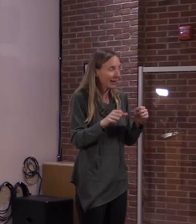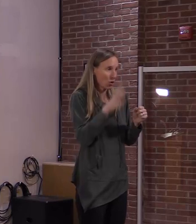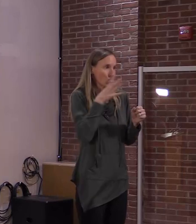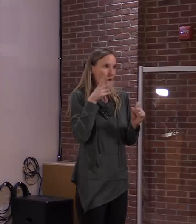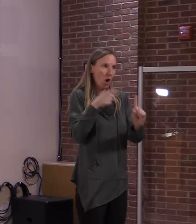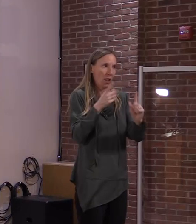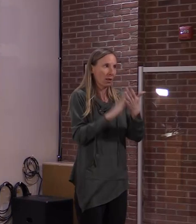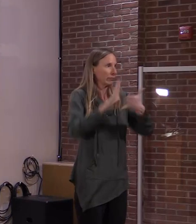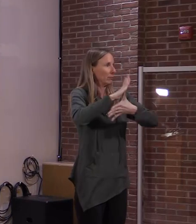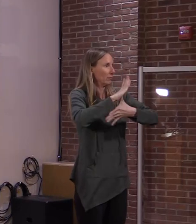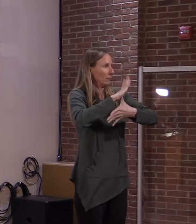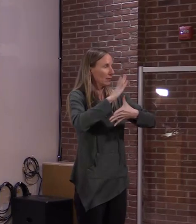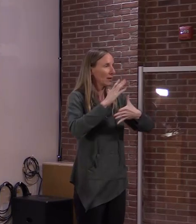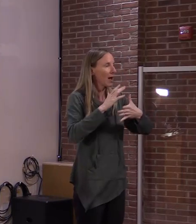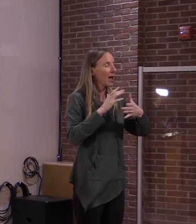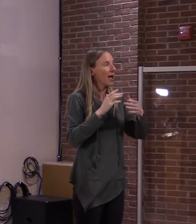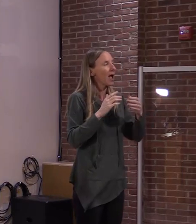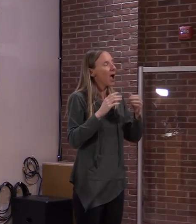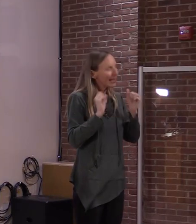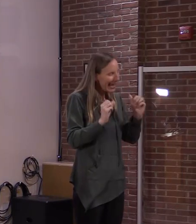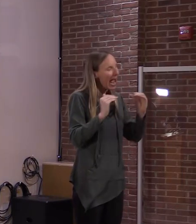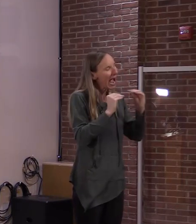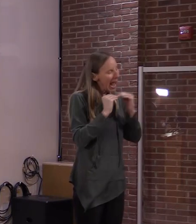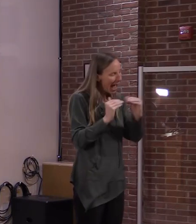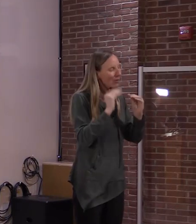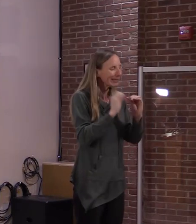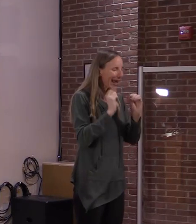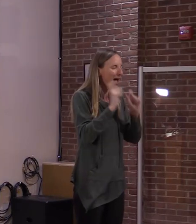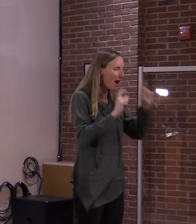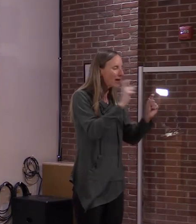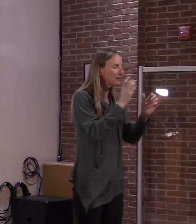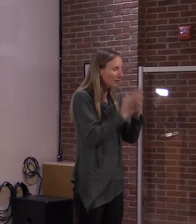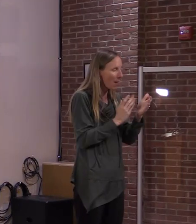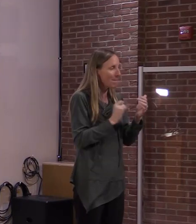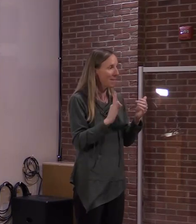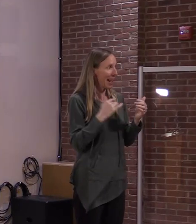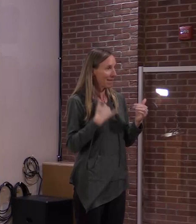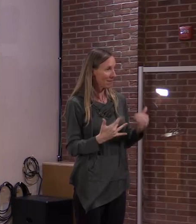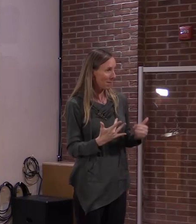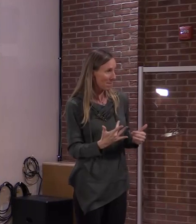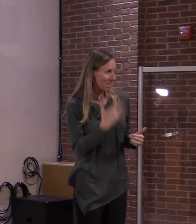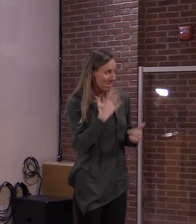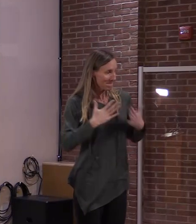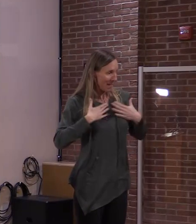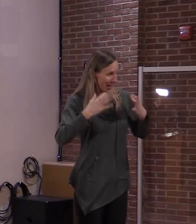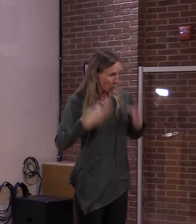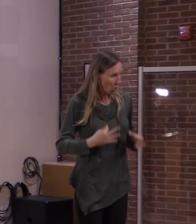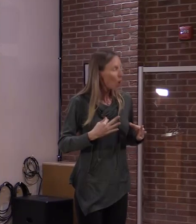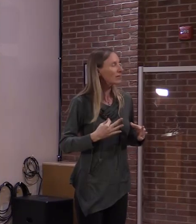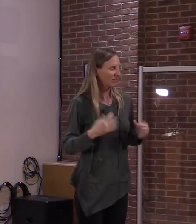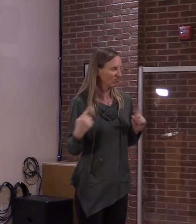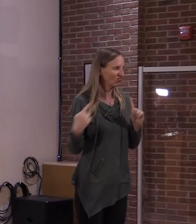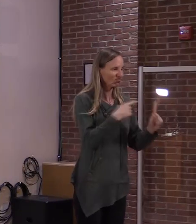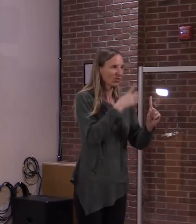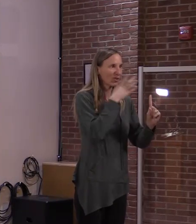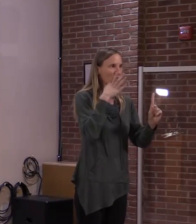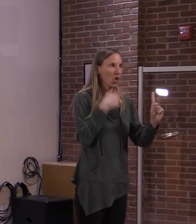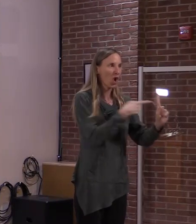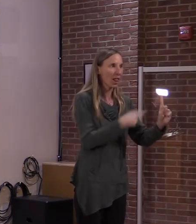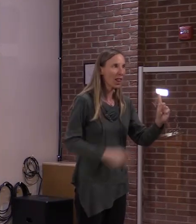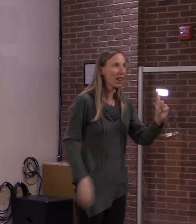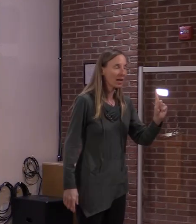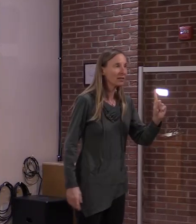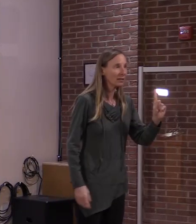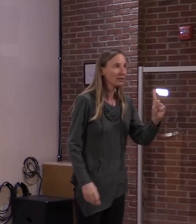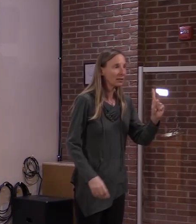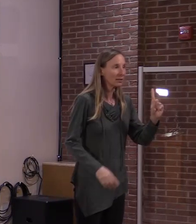my perspective, equitable, but I would rather, if we have to err on the side of concentration, it would be